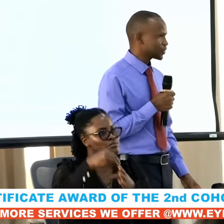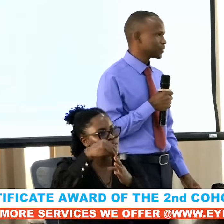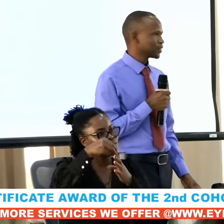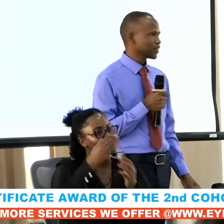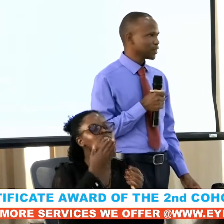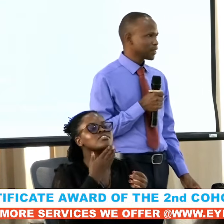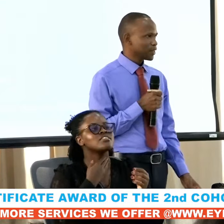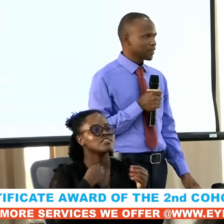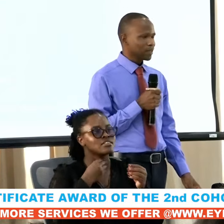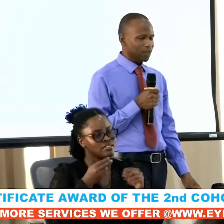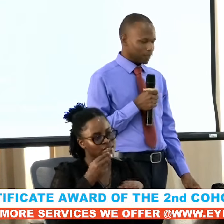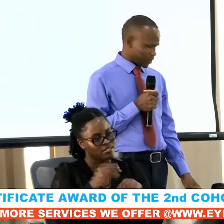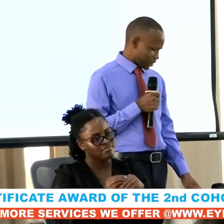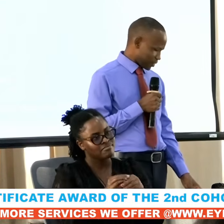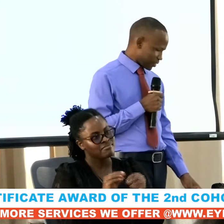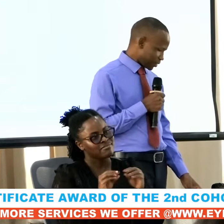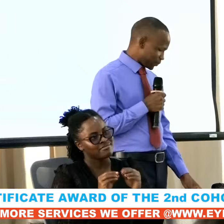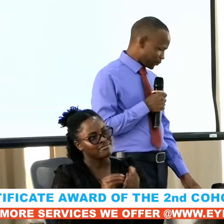place.